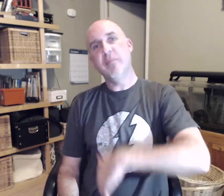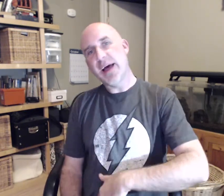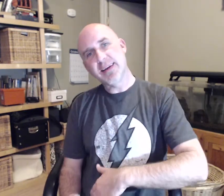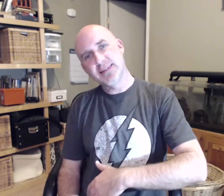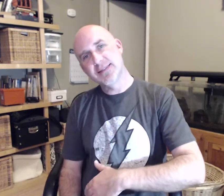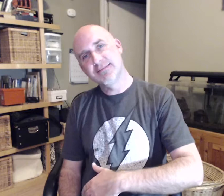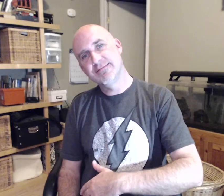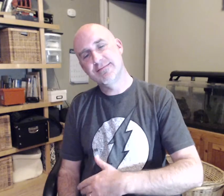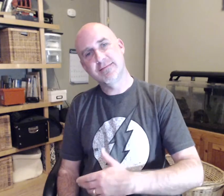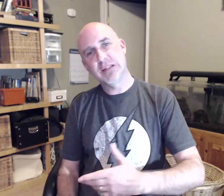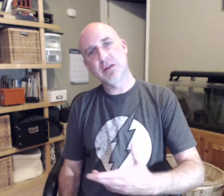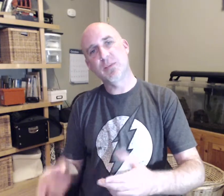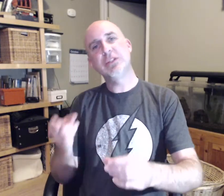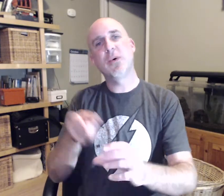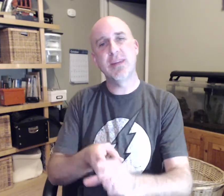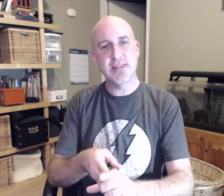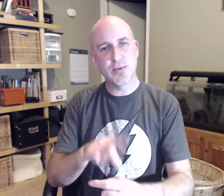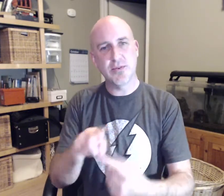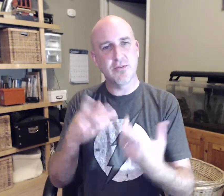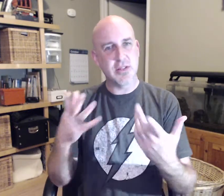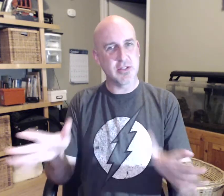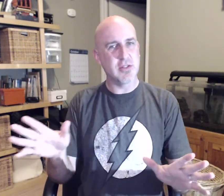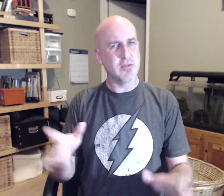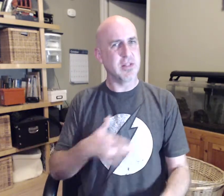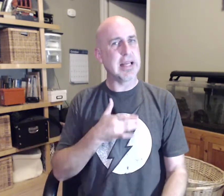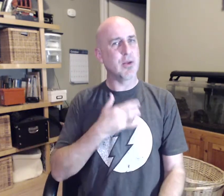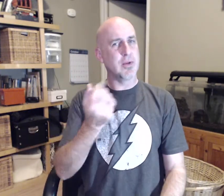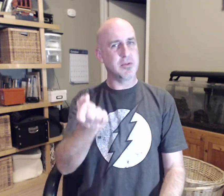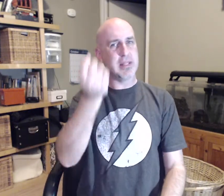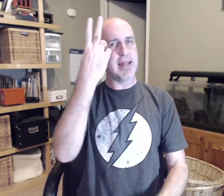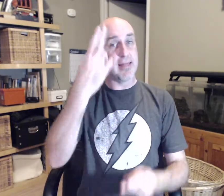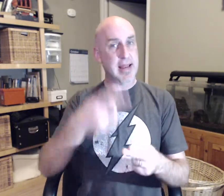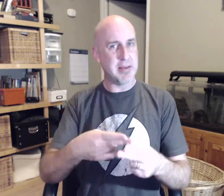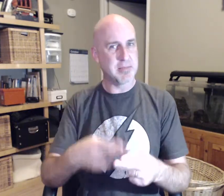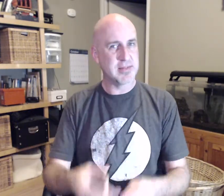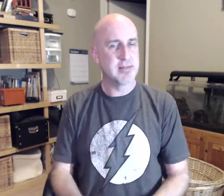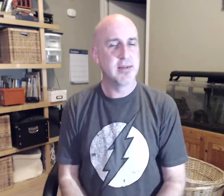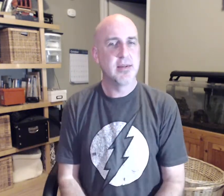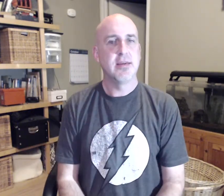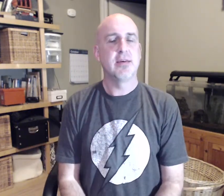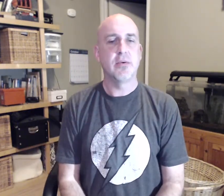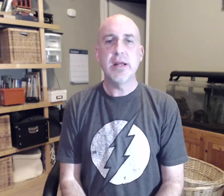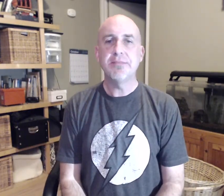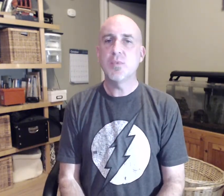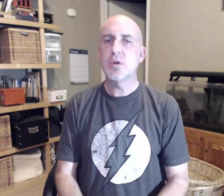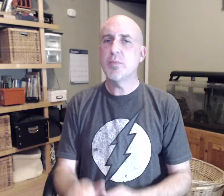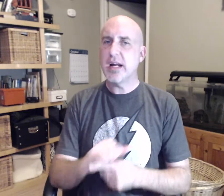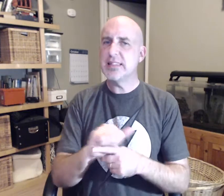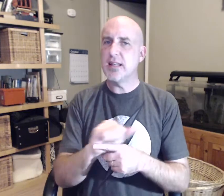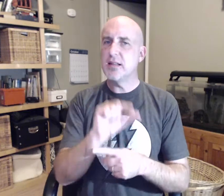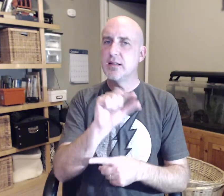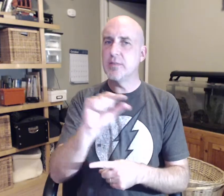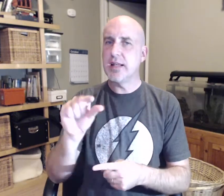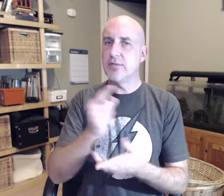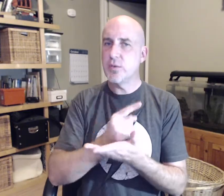back and you can rejoin us when you've finished and you feel like you understand the names. Alright? We're going to practice that a little bit every